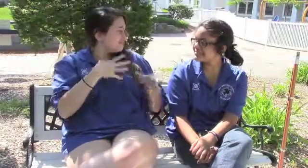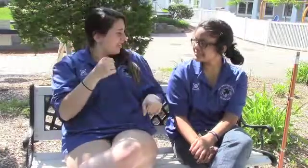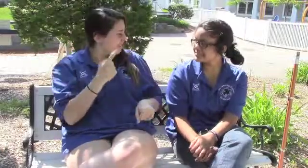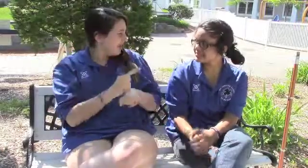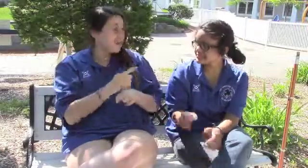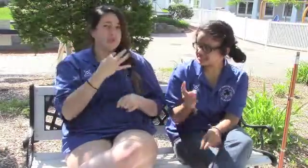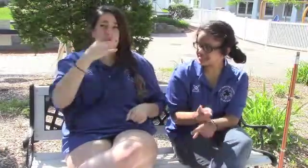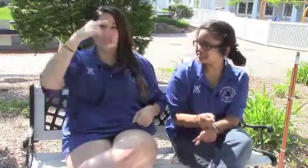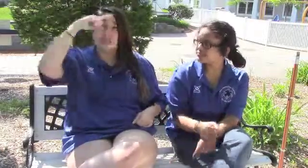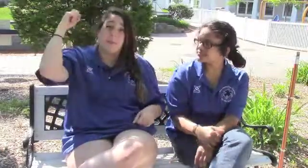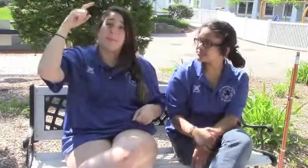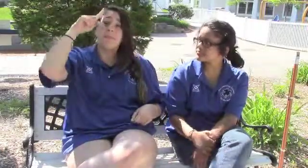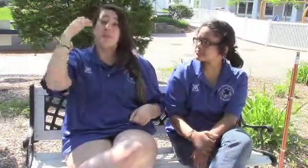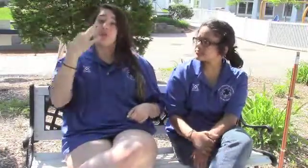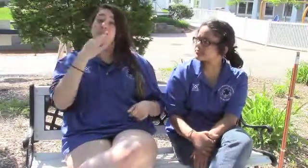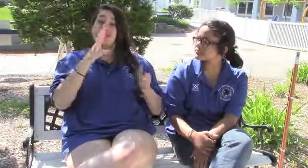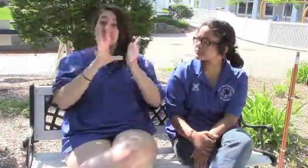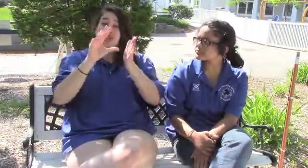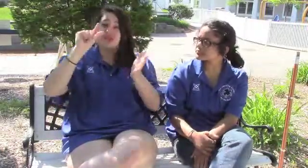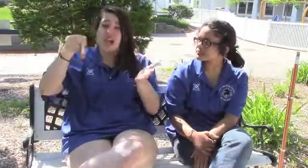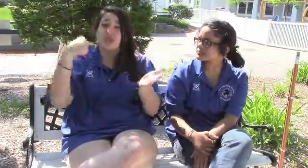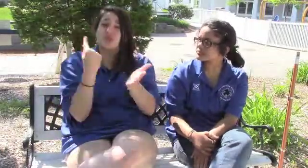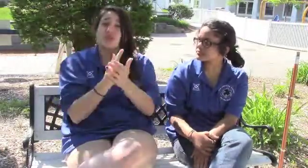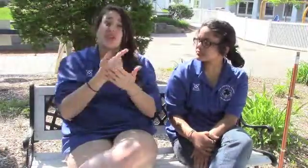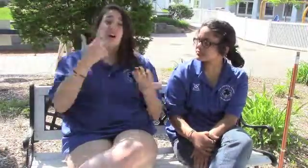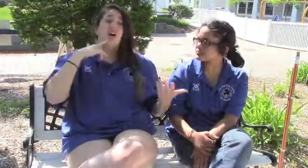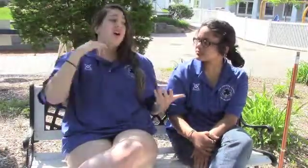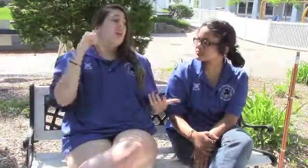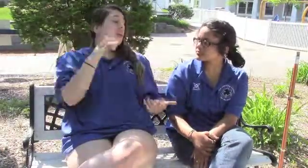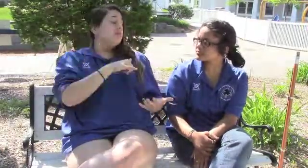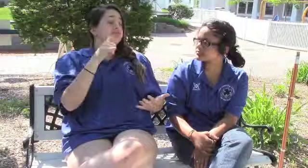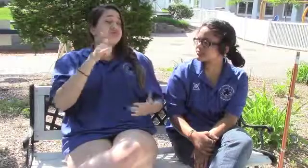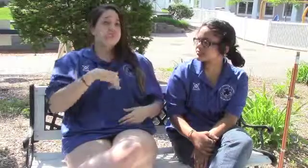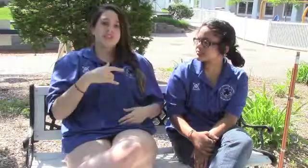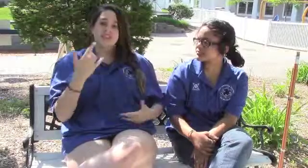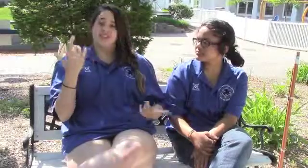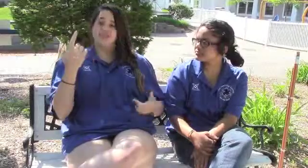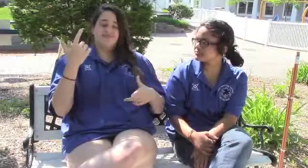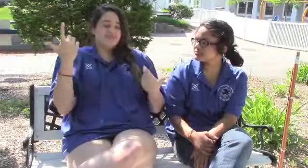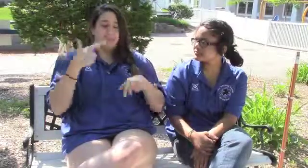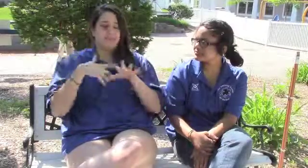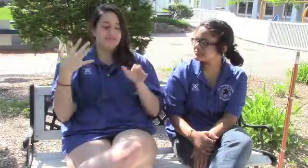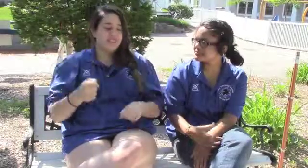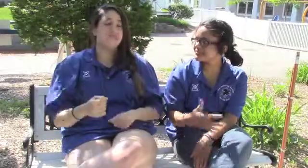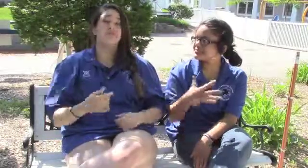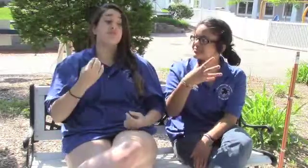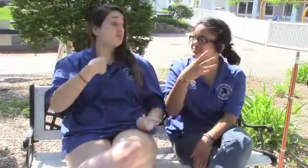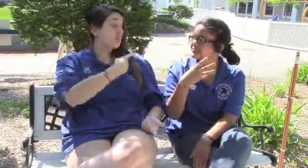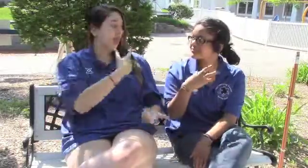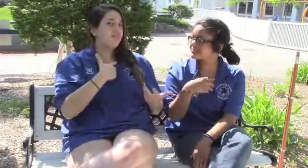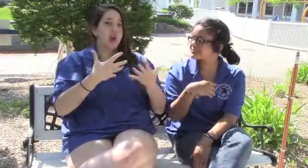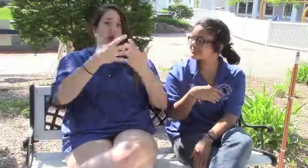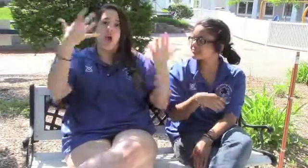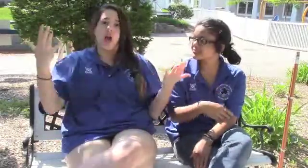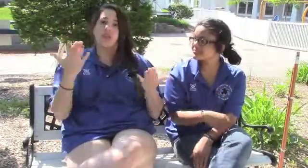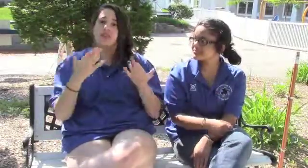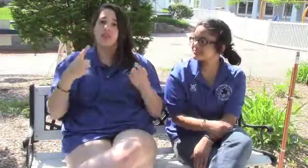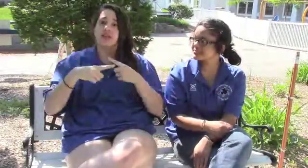And I'm Jacqueline. Next month, wow, we've got a lot of events going on here. We've got graduation, we've